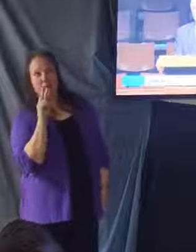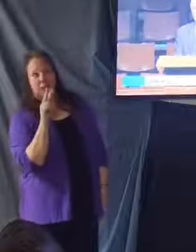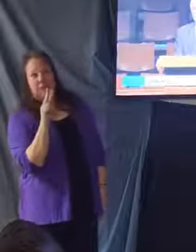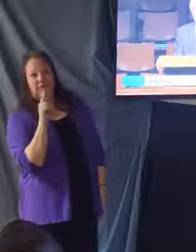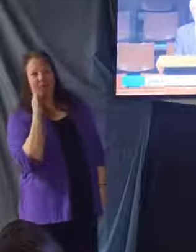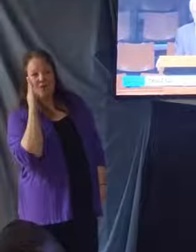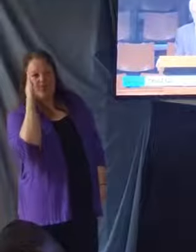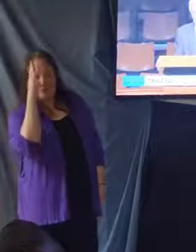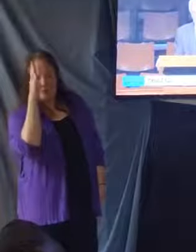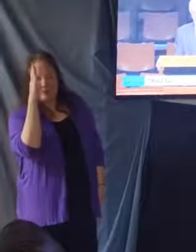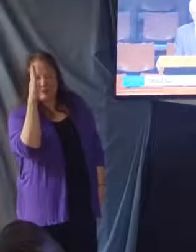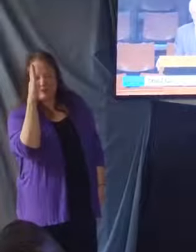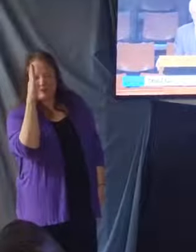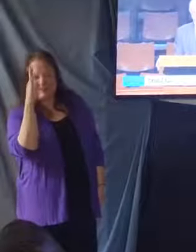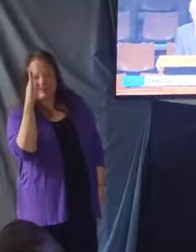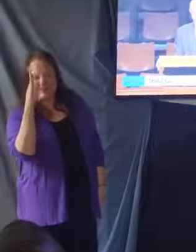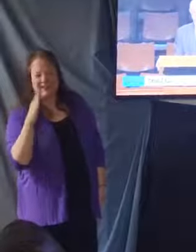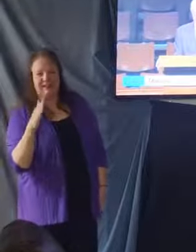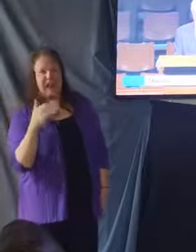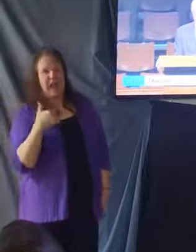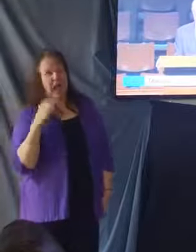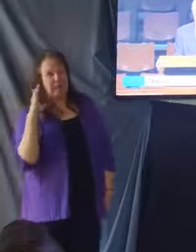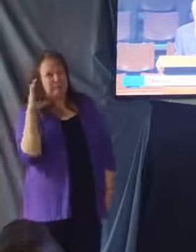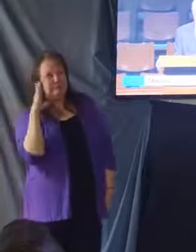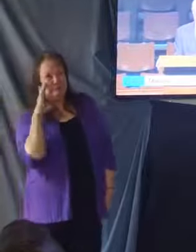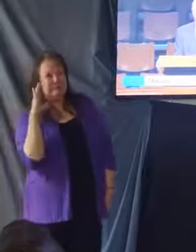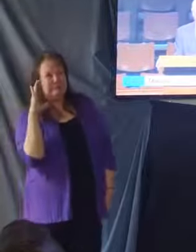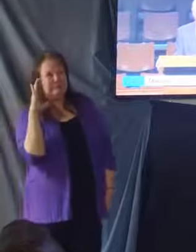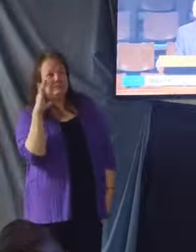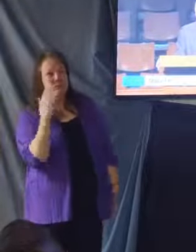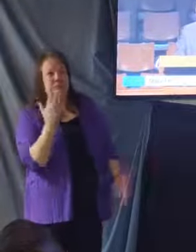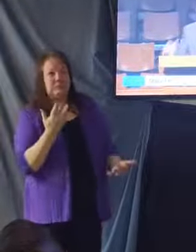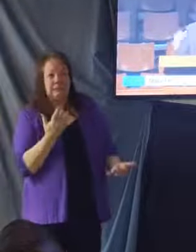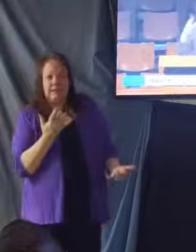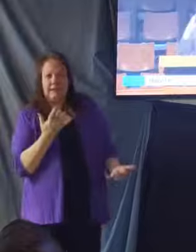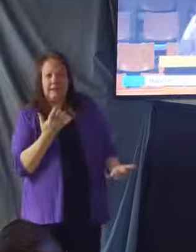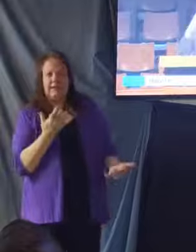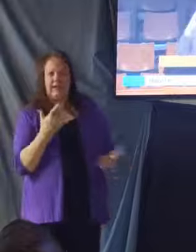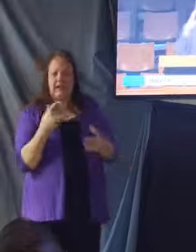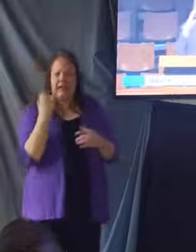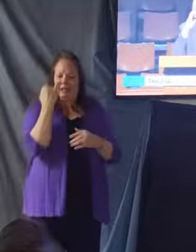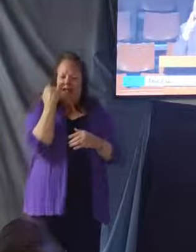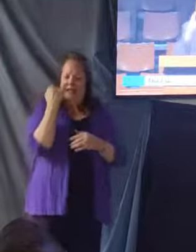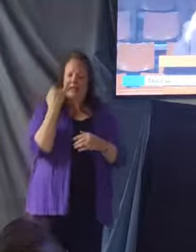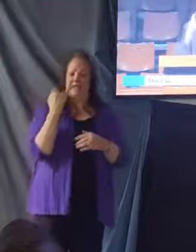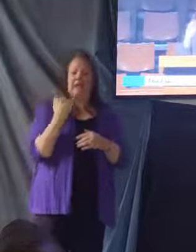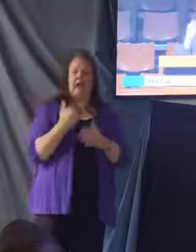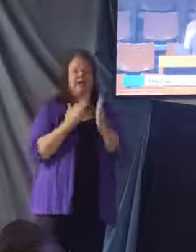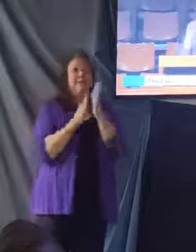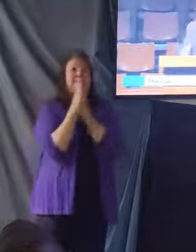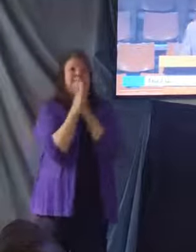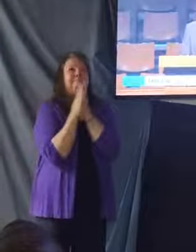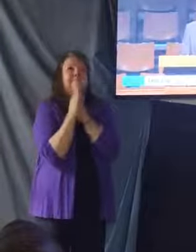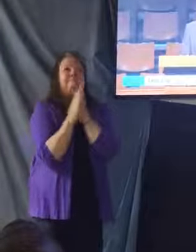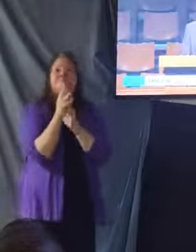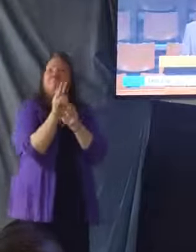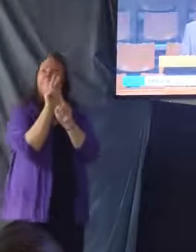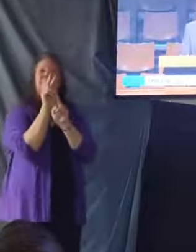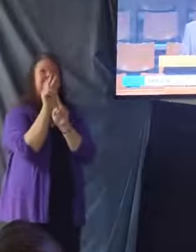We're looking for the future. We're looking for, and that word carries the idea of that eager